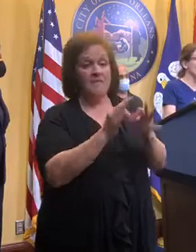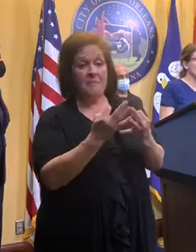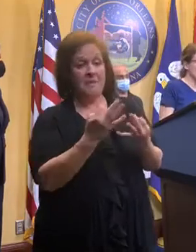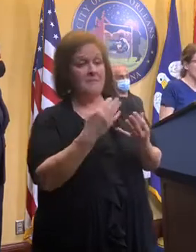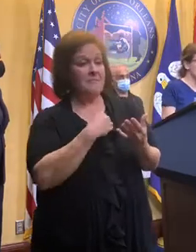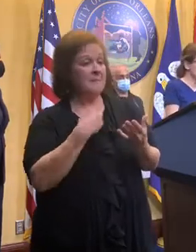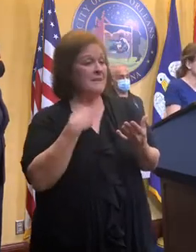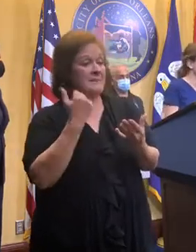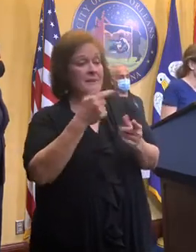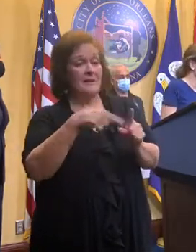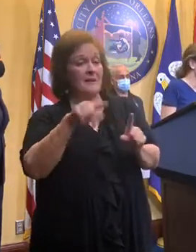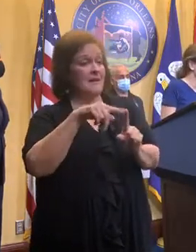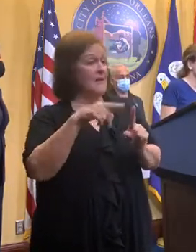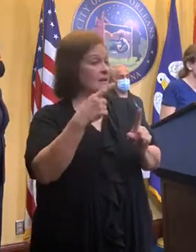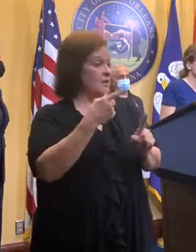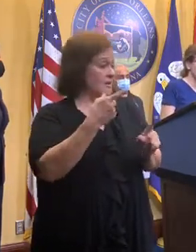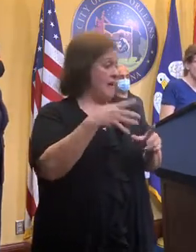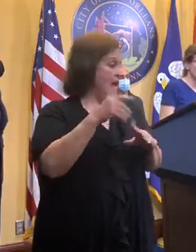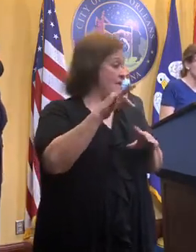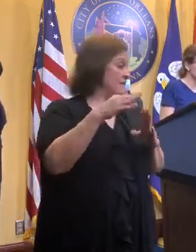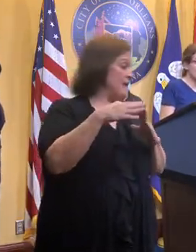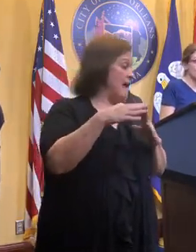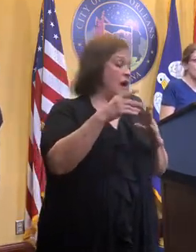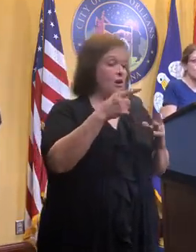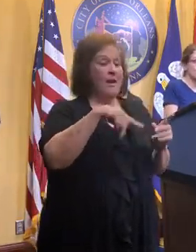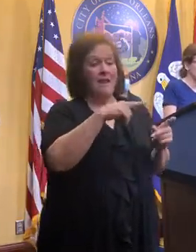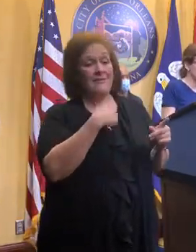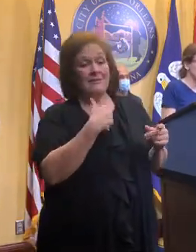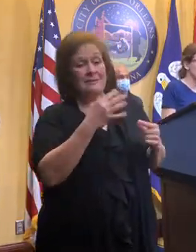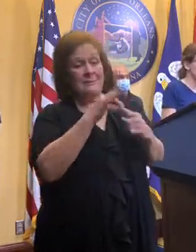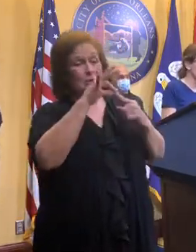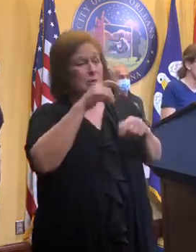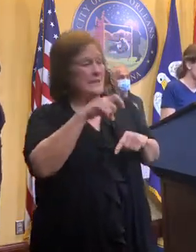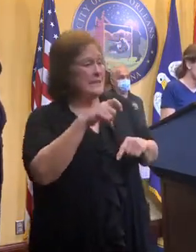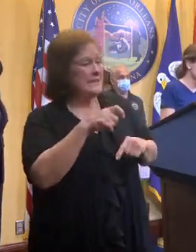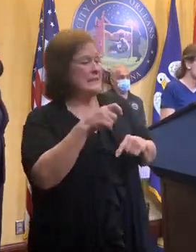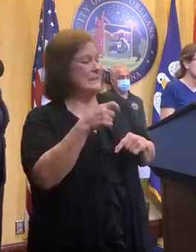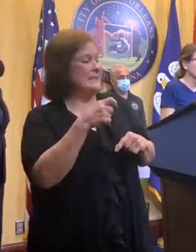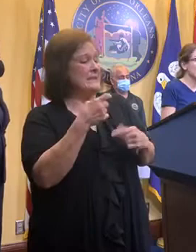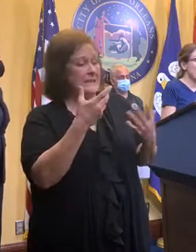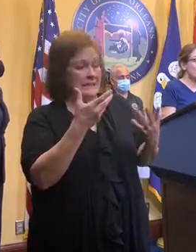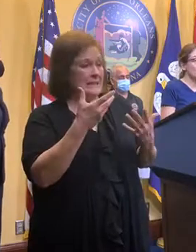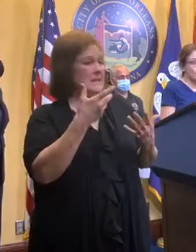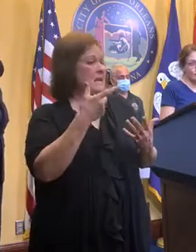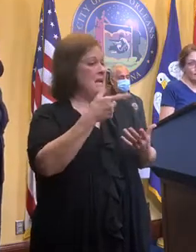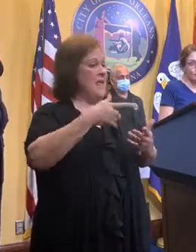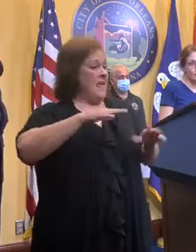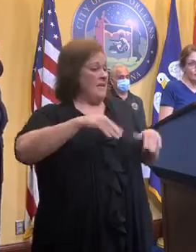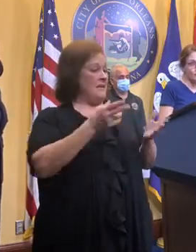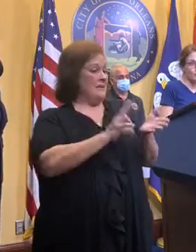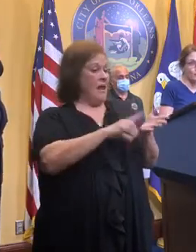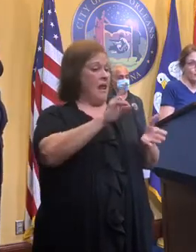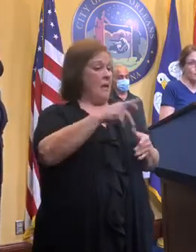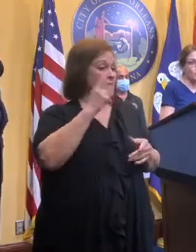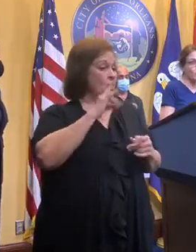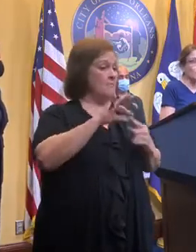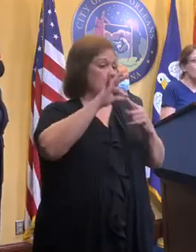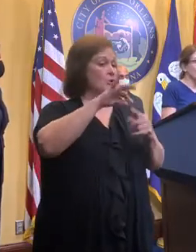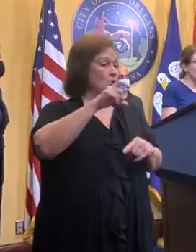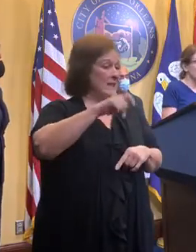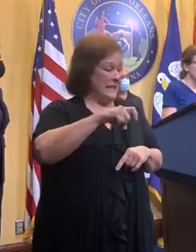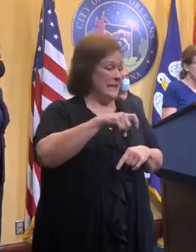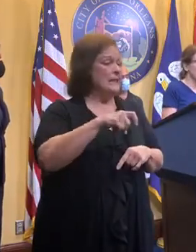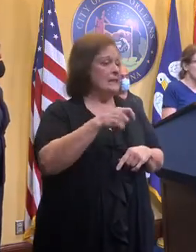if you're out of town, but your loved one in New Orleans has medical special needs or special needs of any kind, and you haven't yet signed up for the Special Needs